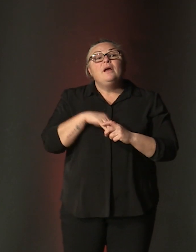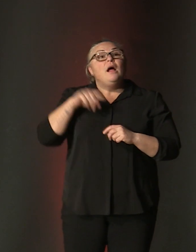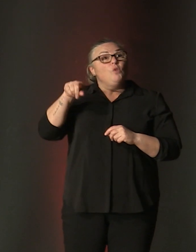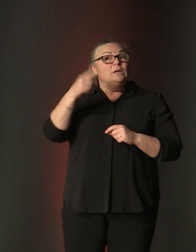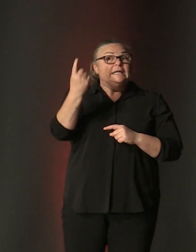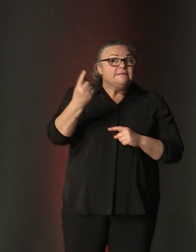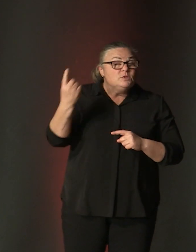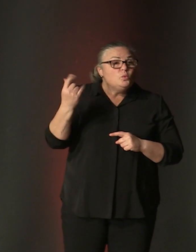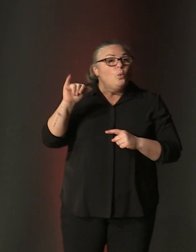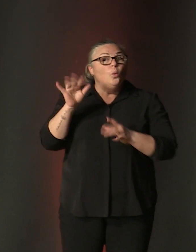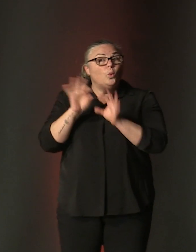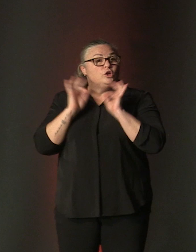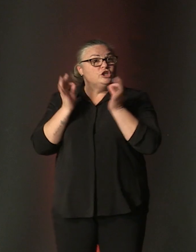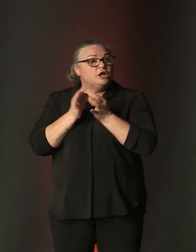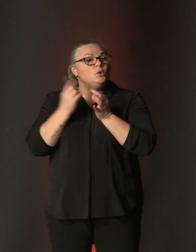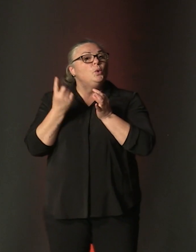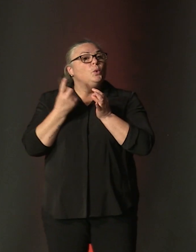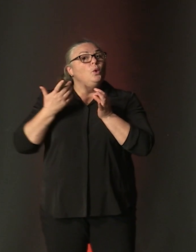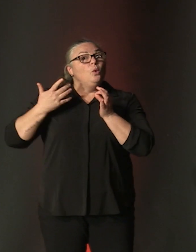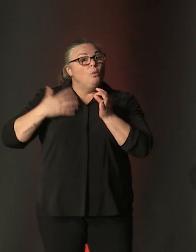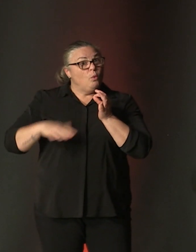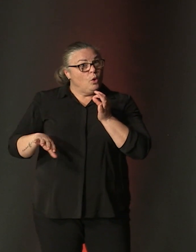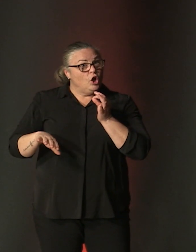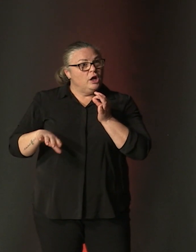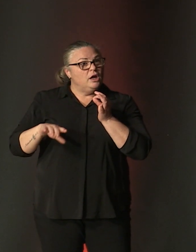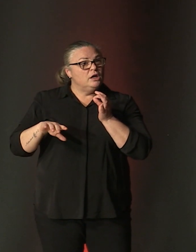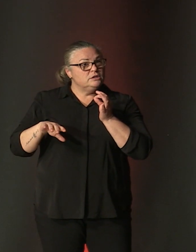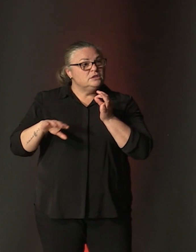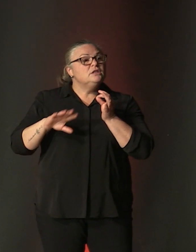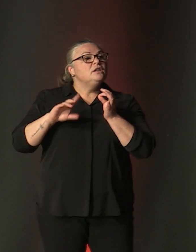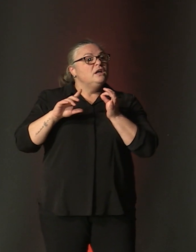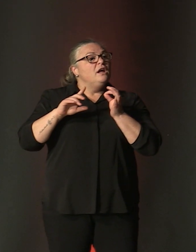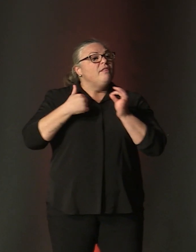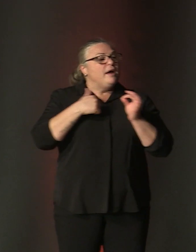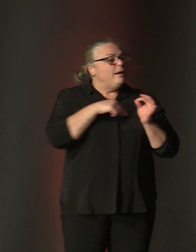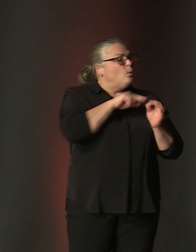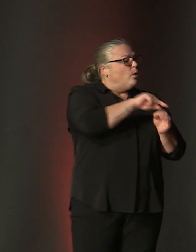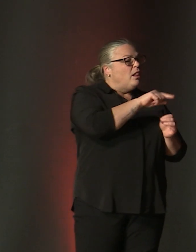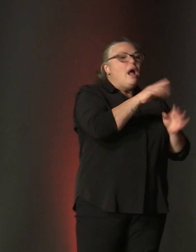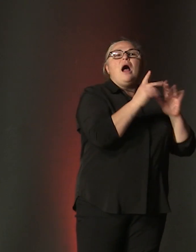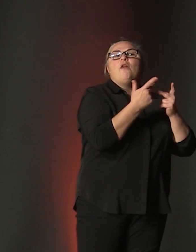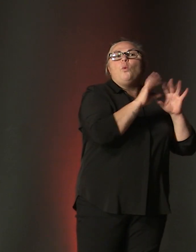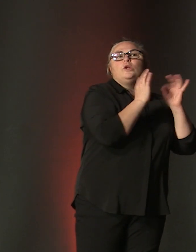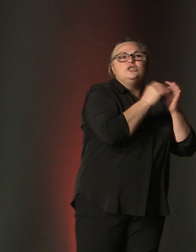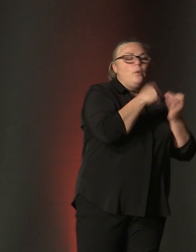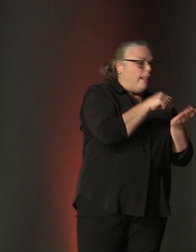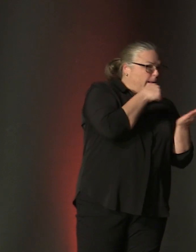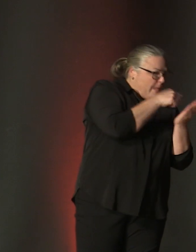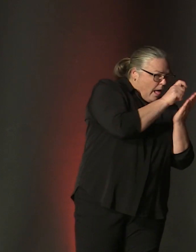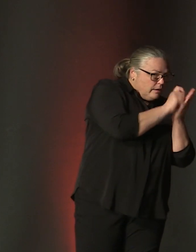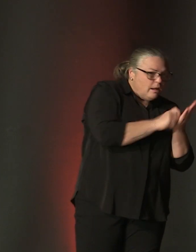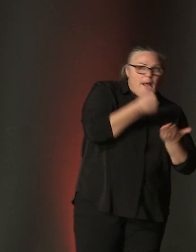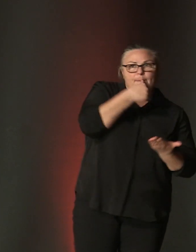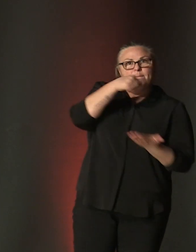and organizations who are interested will apply with a proposal of what they want to do with that money. There could be a few other